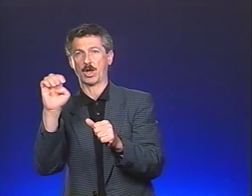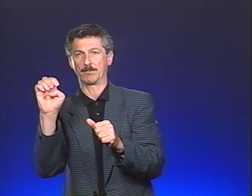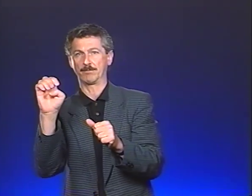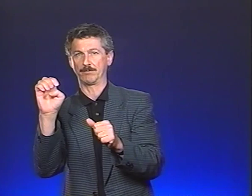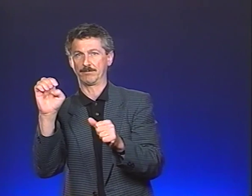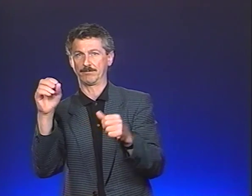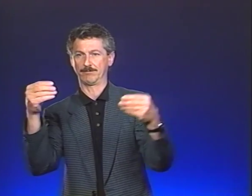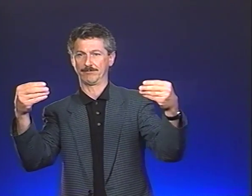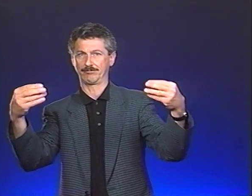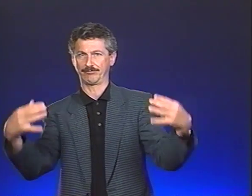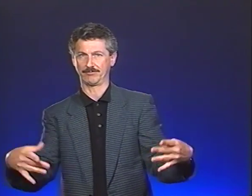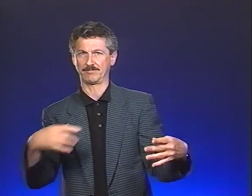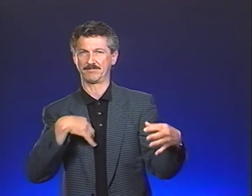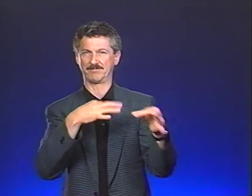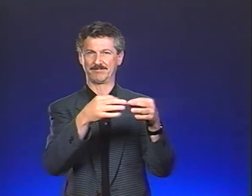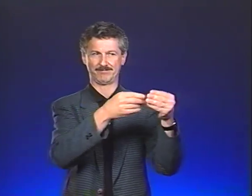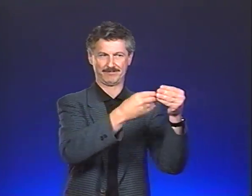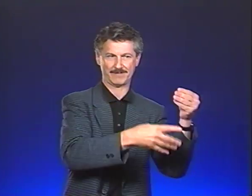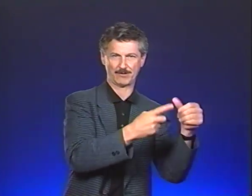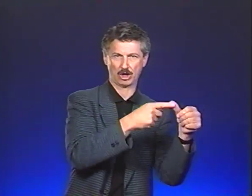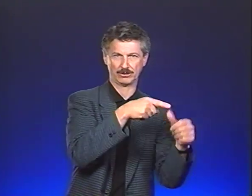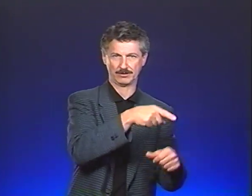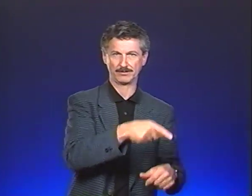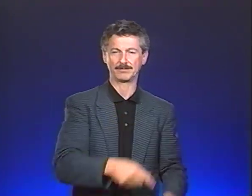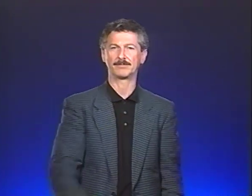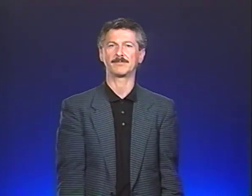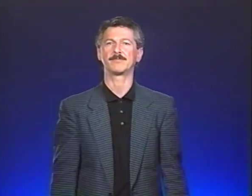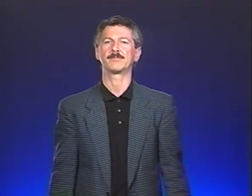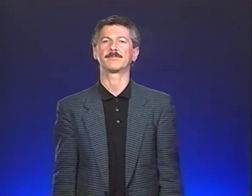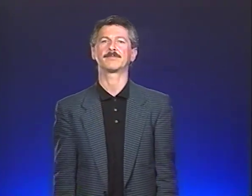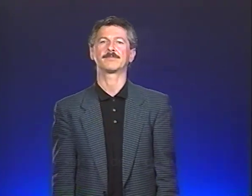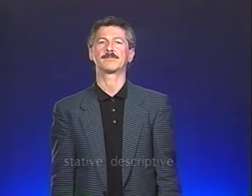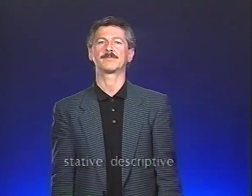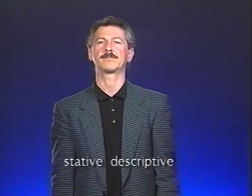morphemes. Let me show you some examples of movement roots.